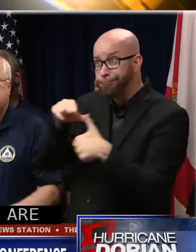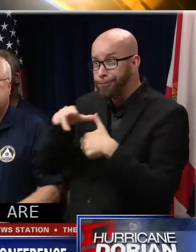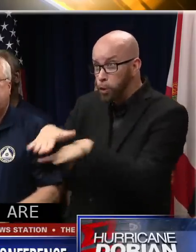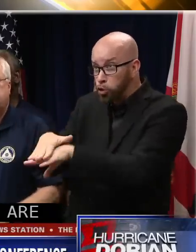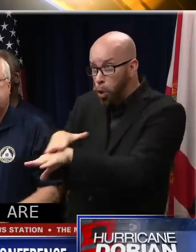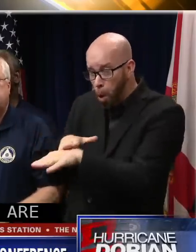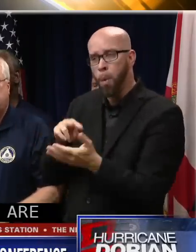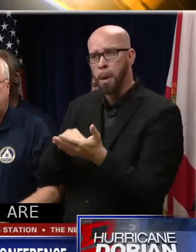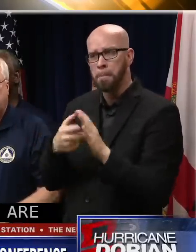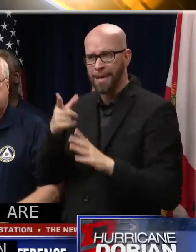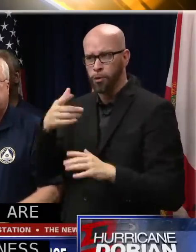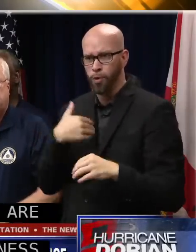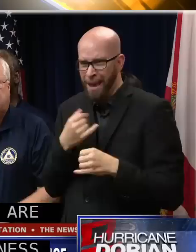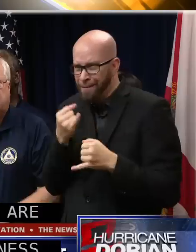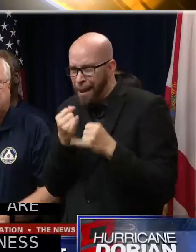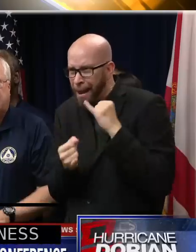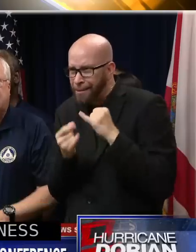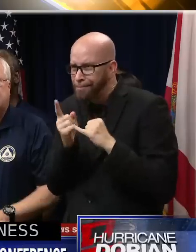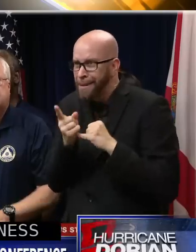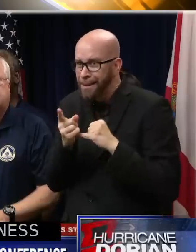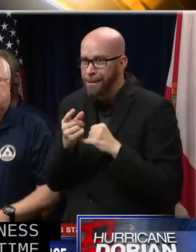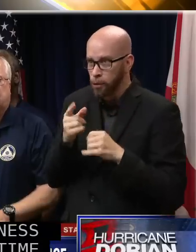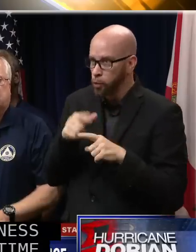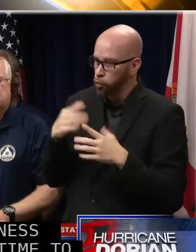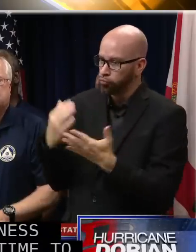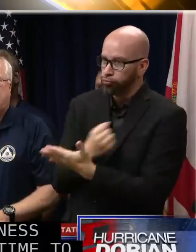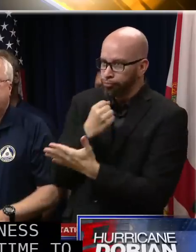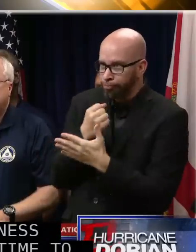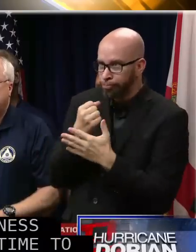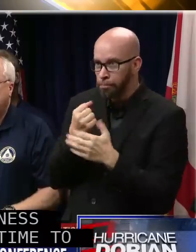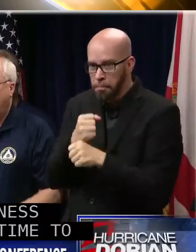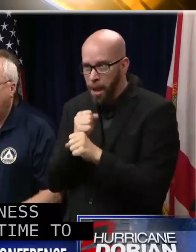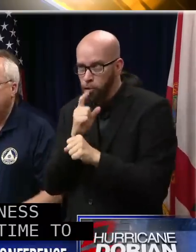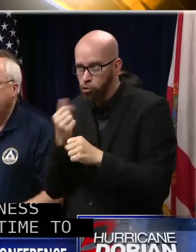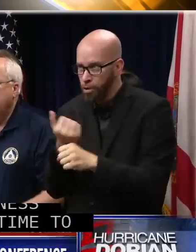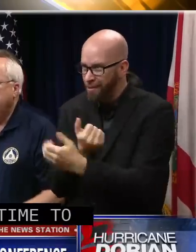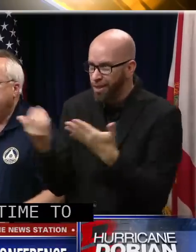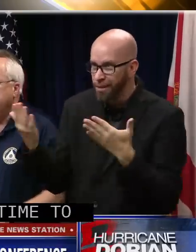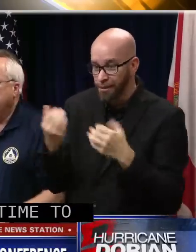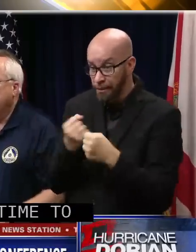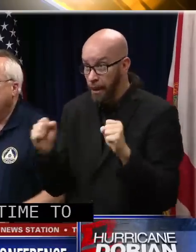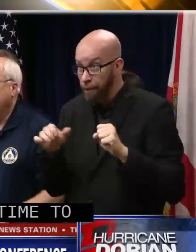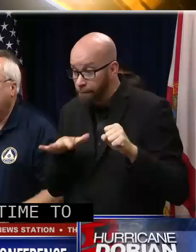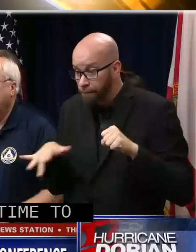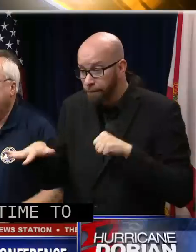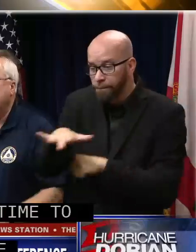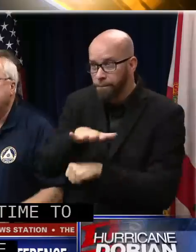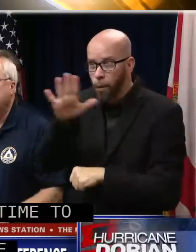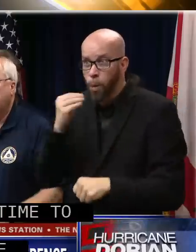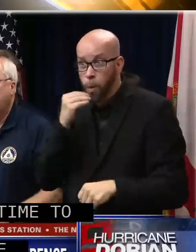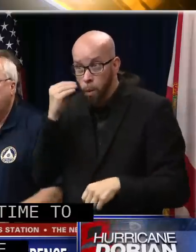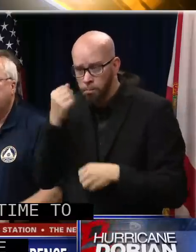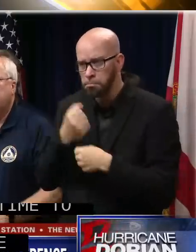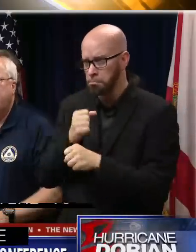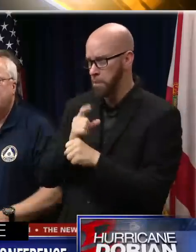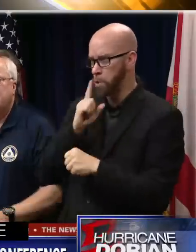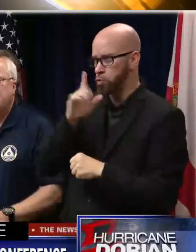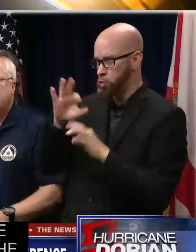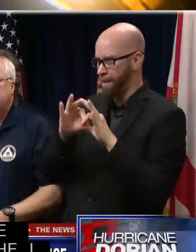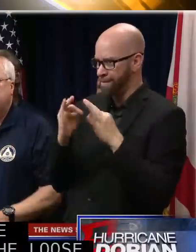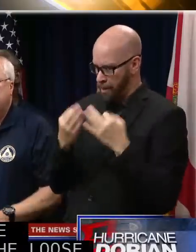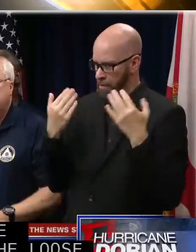prepare at home. So make sure your homes are prepared by securing those loose items in the yard, that your families are well